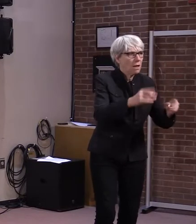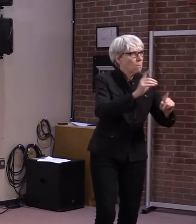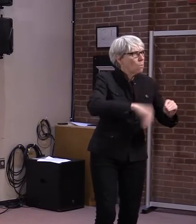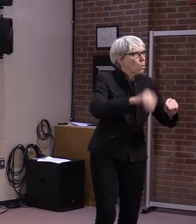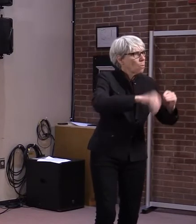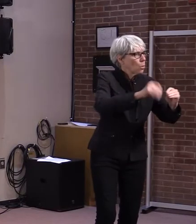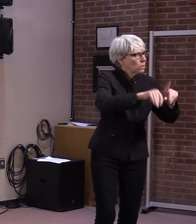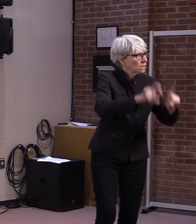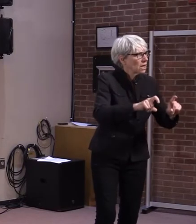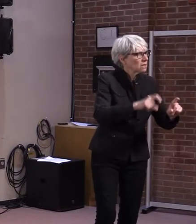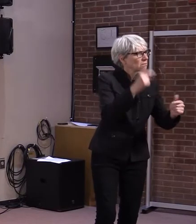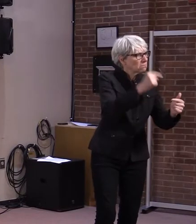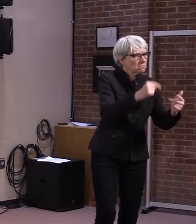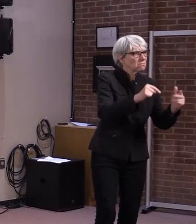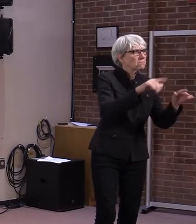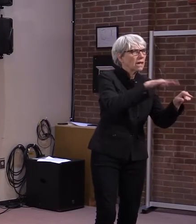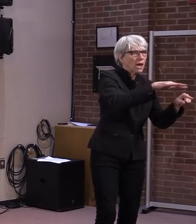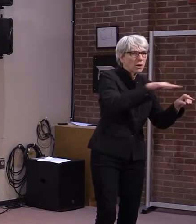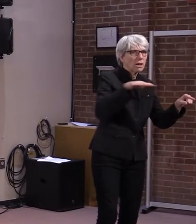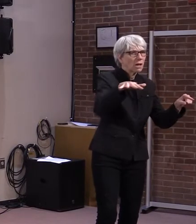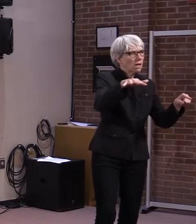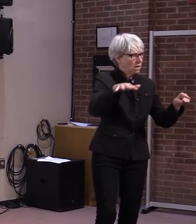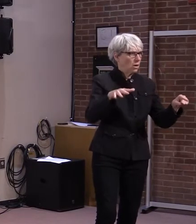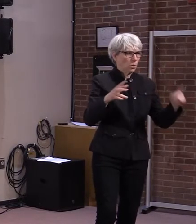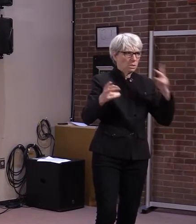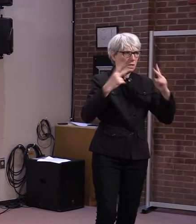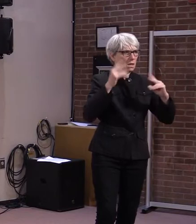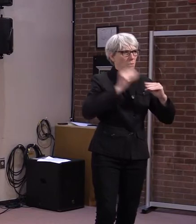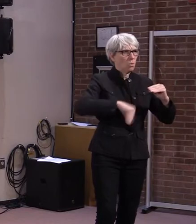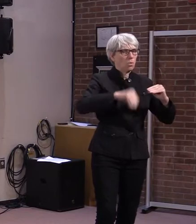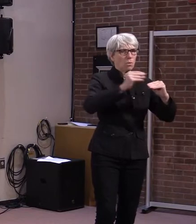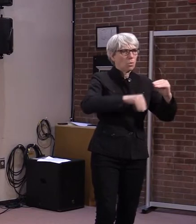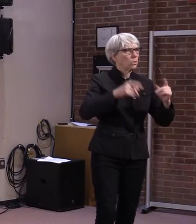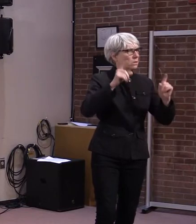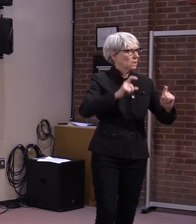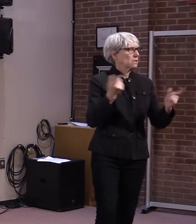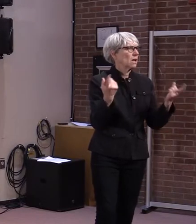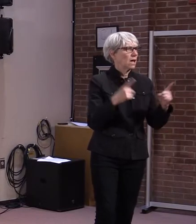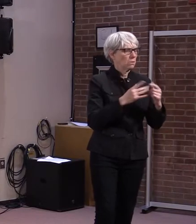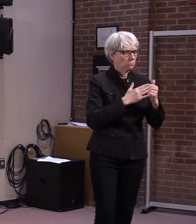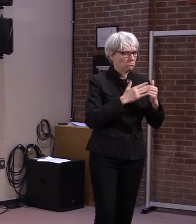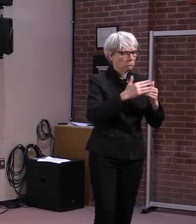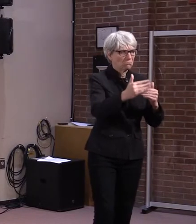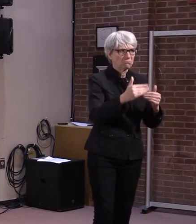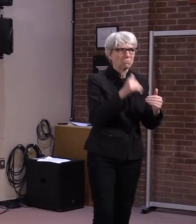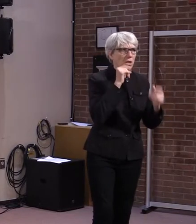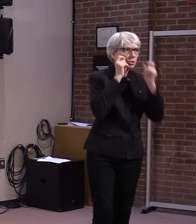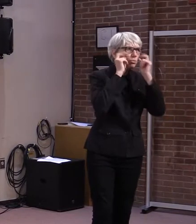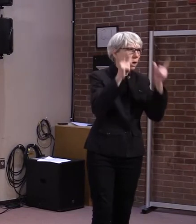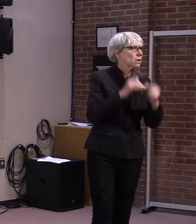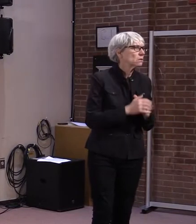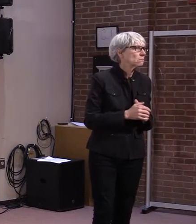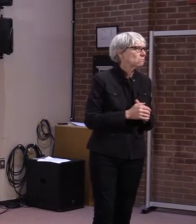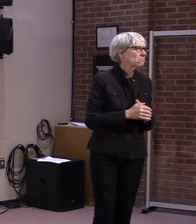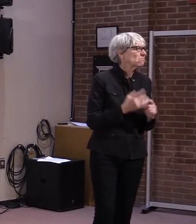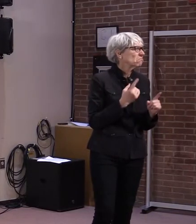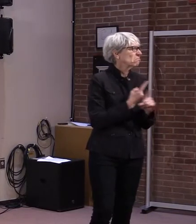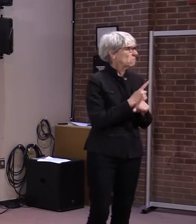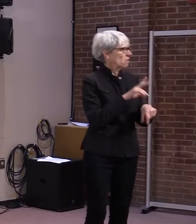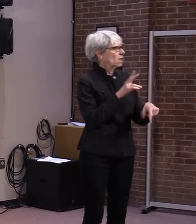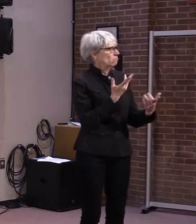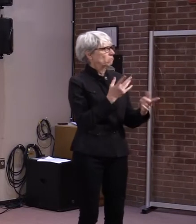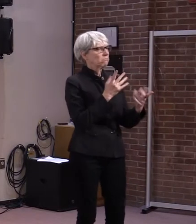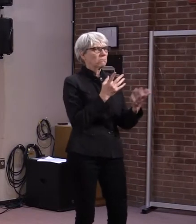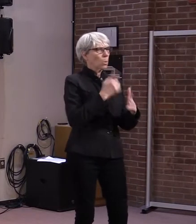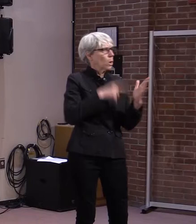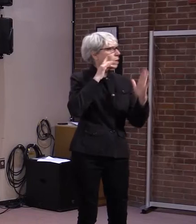going to see this higher testing capacity that we have. As we move forward. So, it